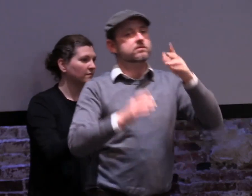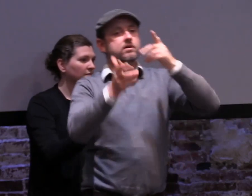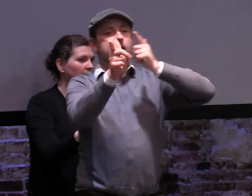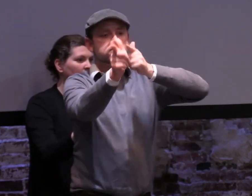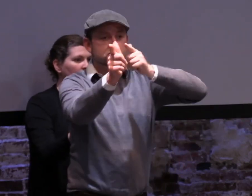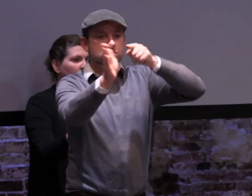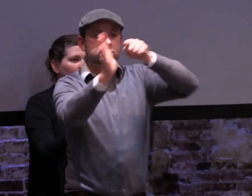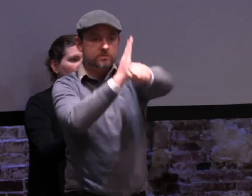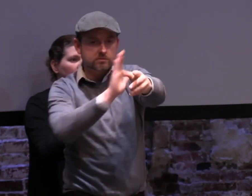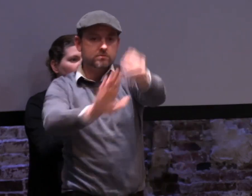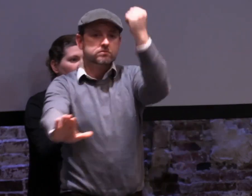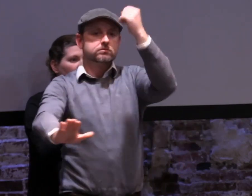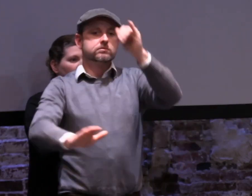pottery, weld it,